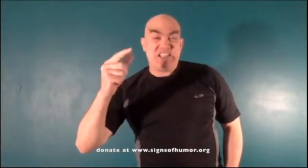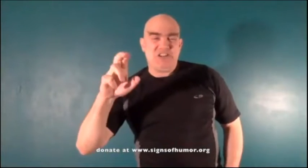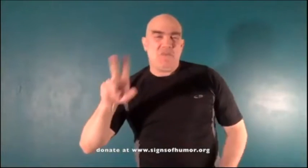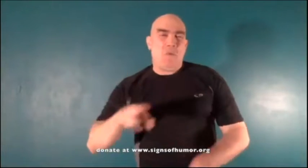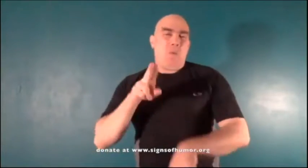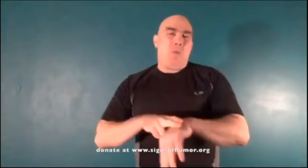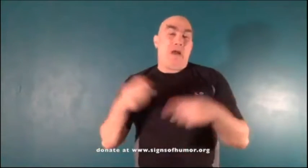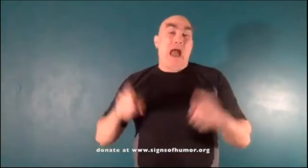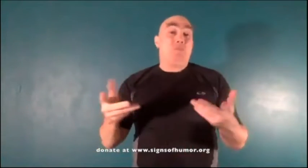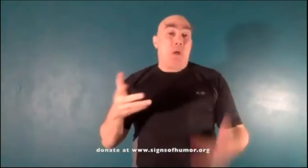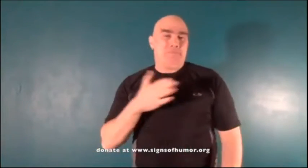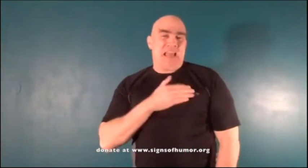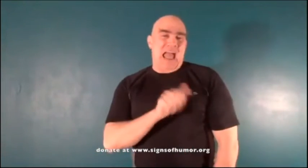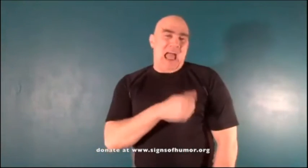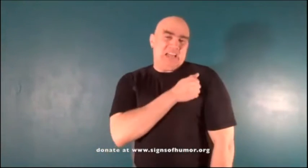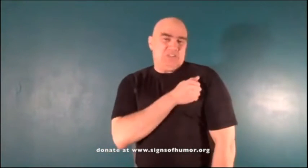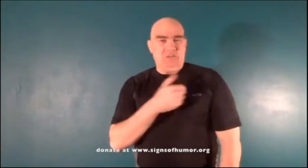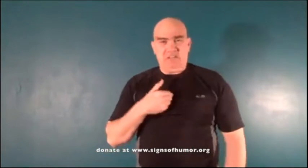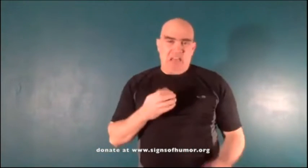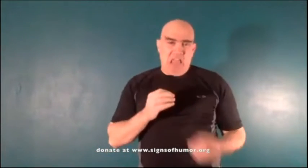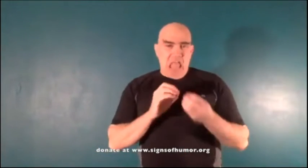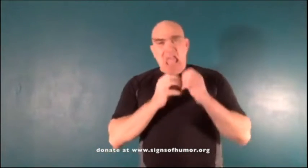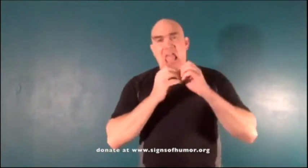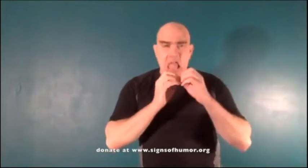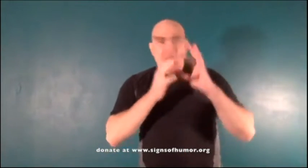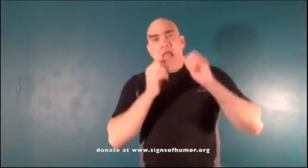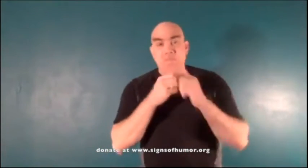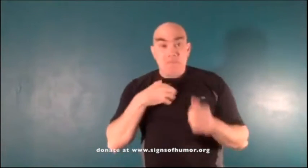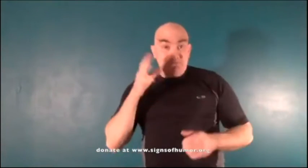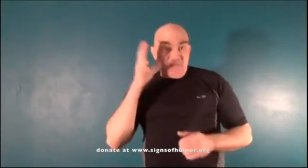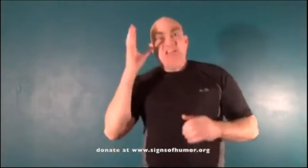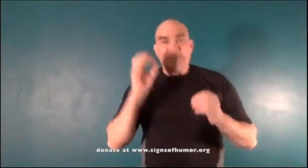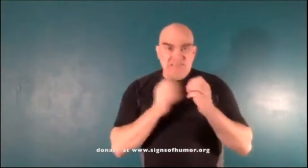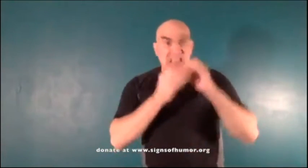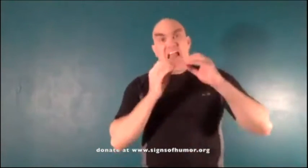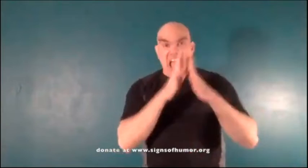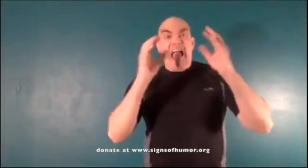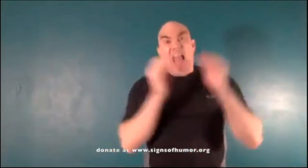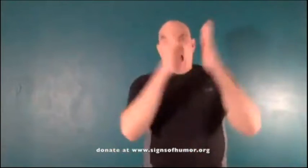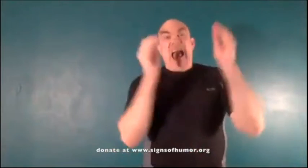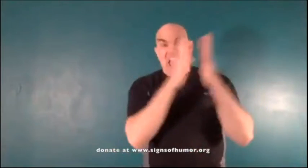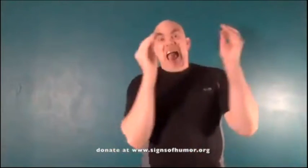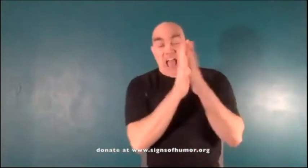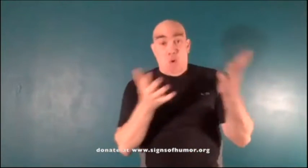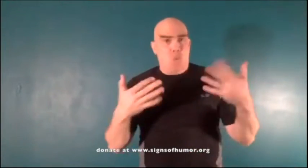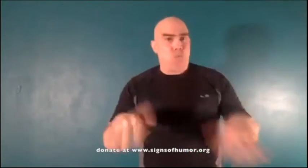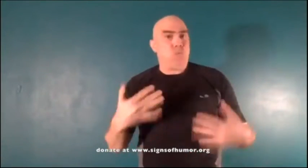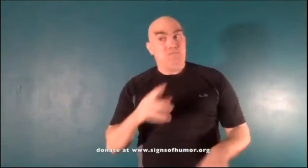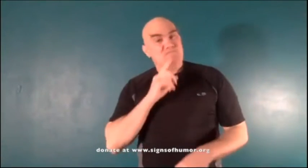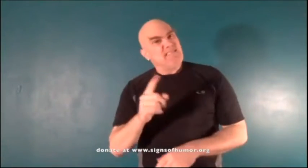And when I got to be teenage, I developed a little bit of an attitude. And so I often got